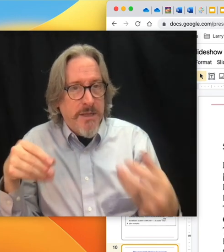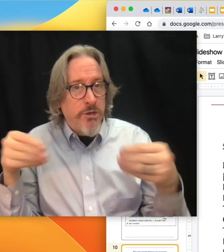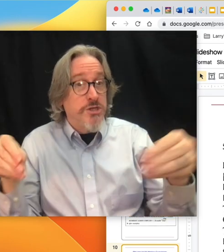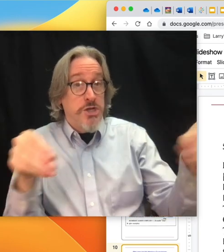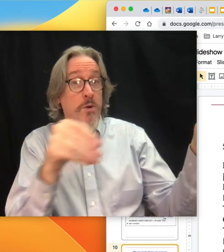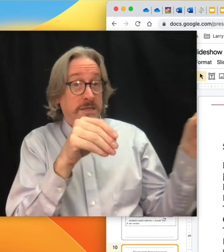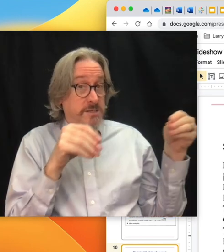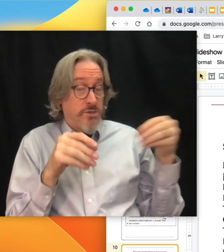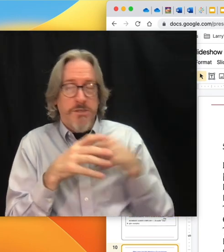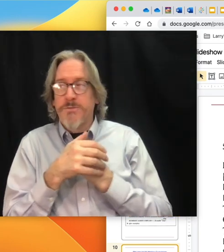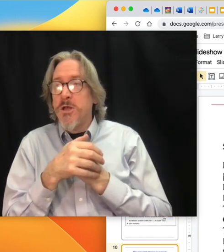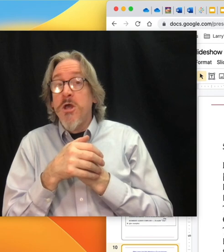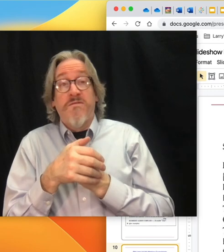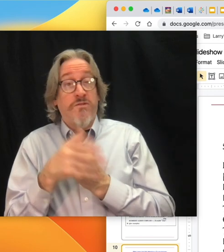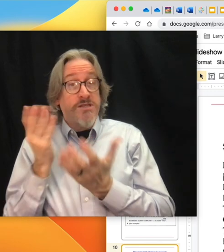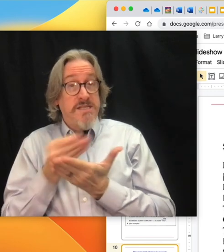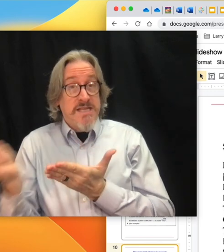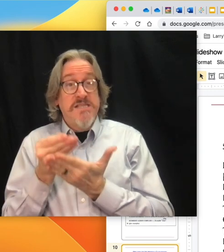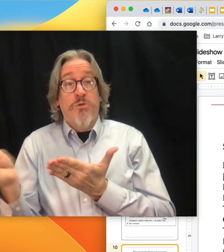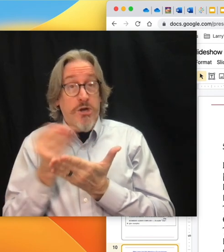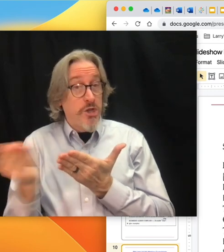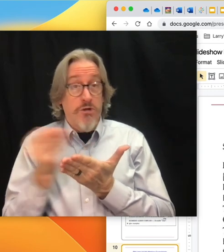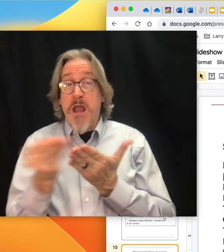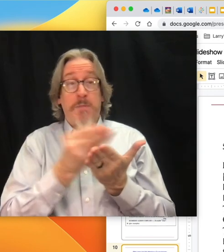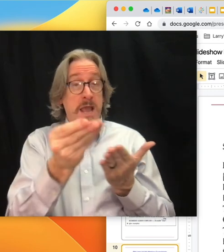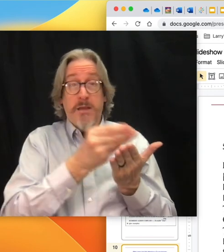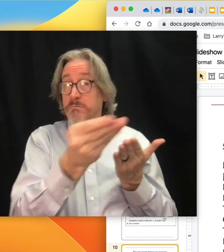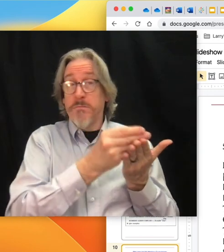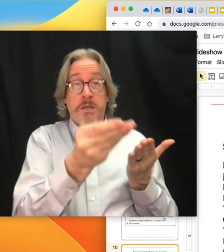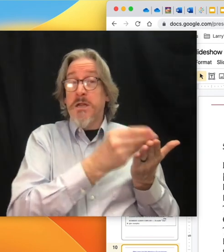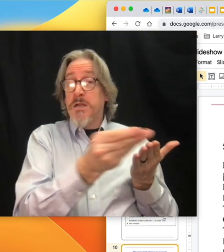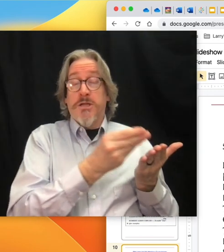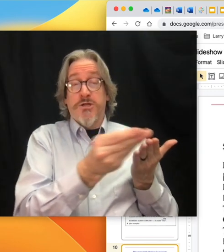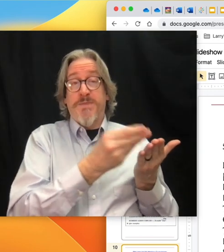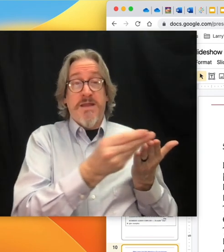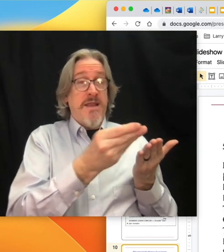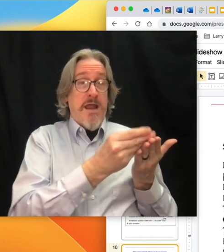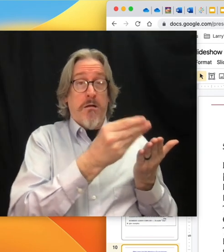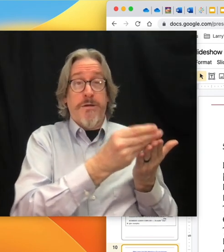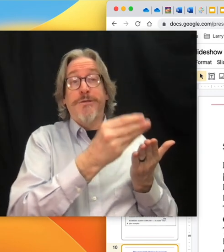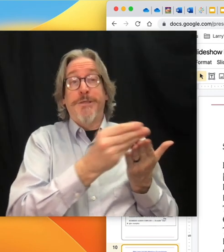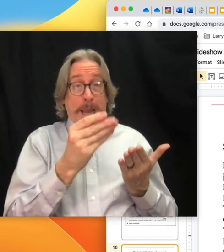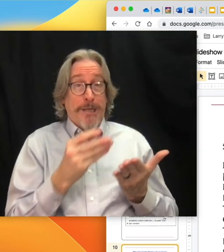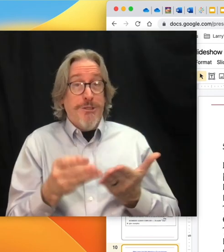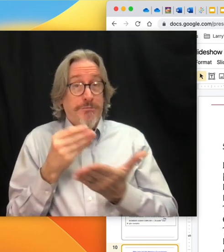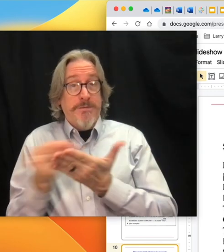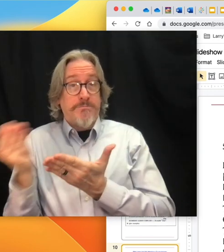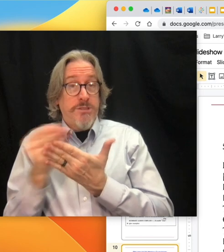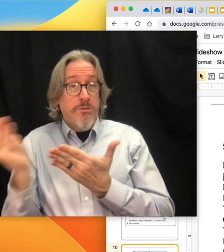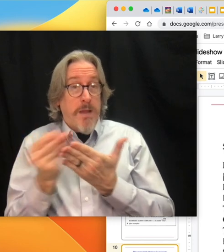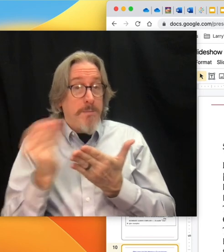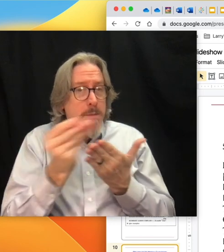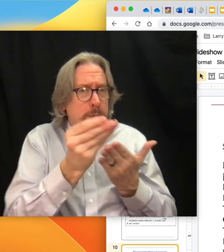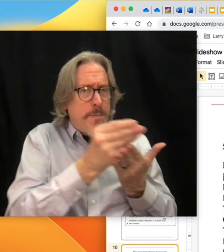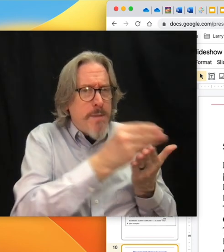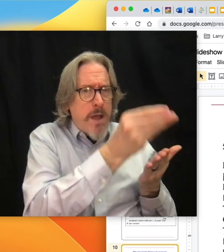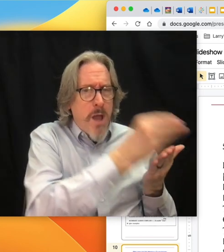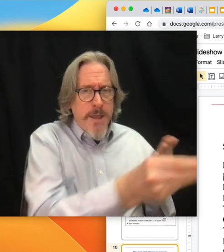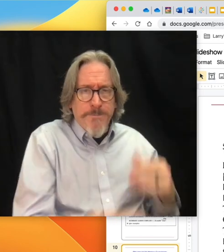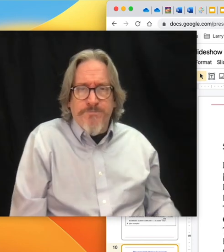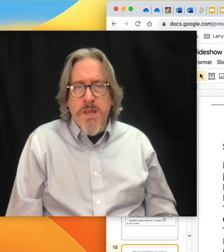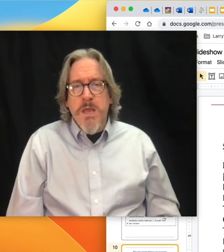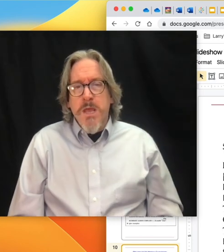buying anything. You're just going to the stores versus this where you're out buying. You're spending that hard-earned cash, right? So buy, buy, buy, buy,